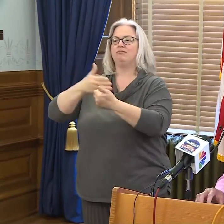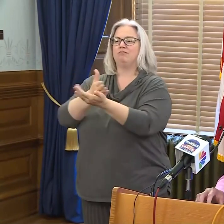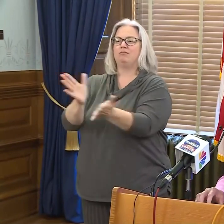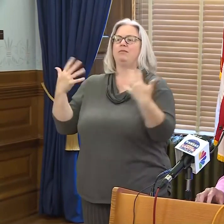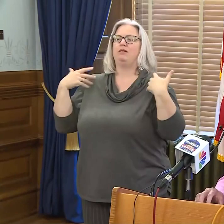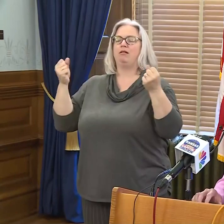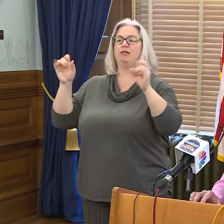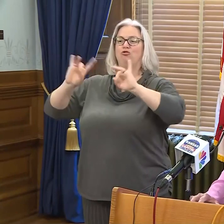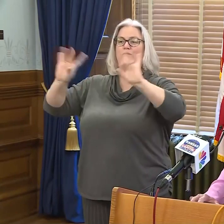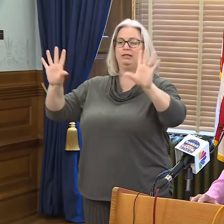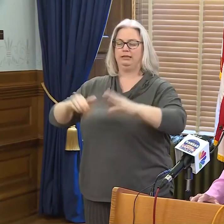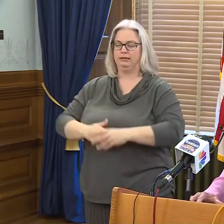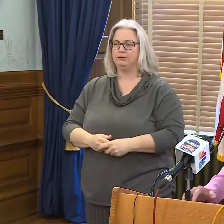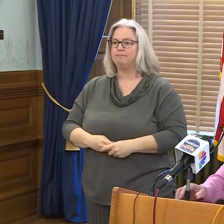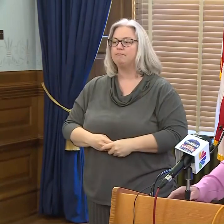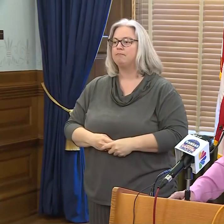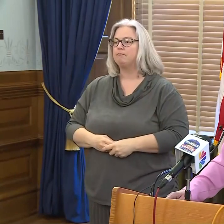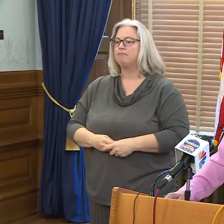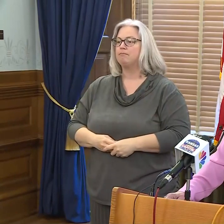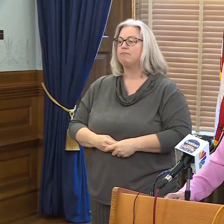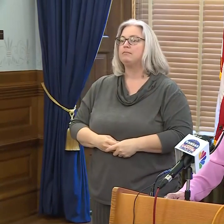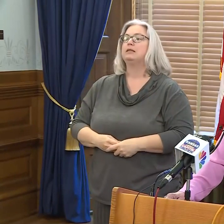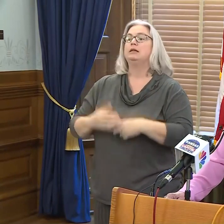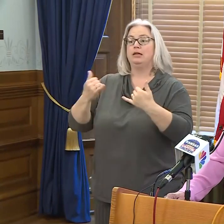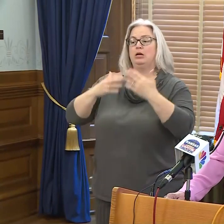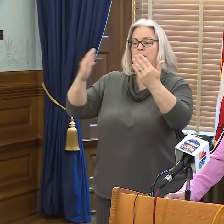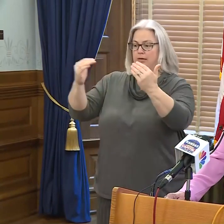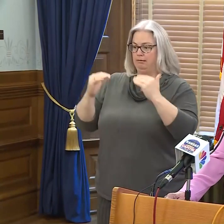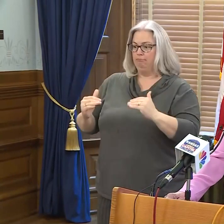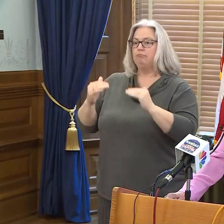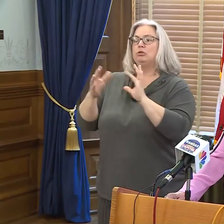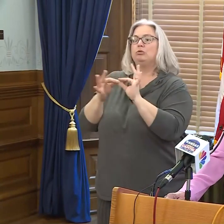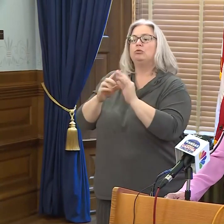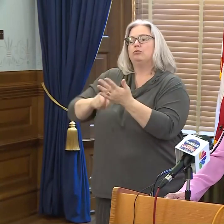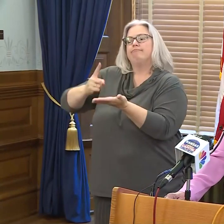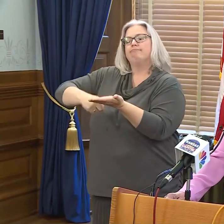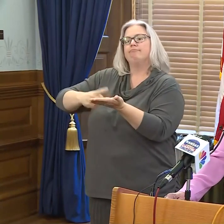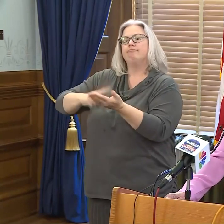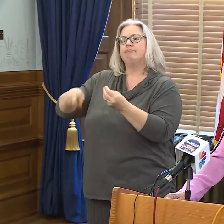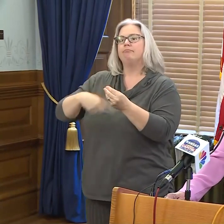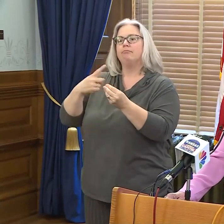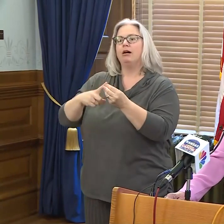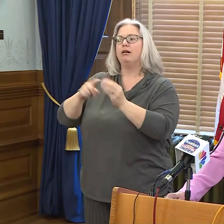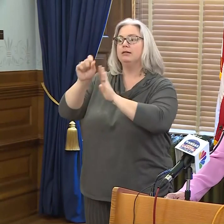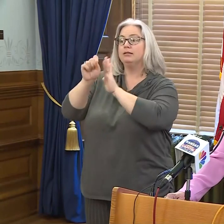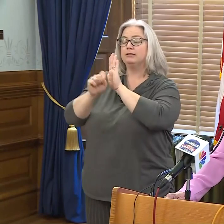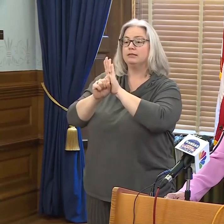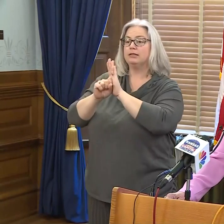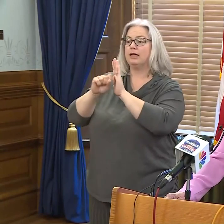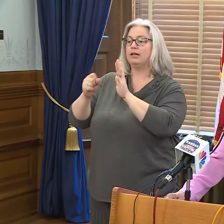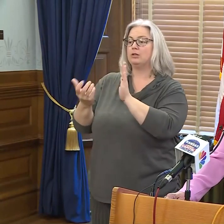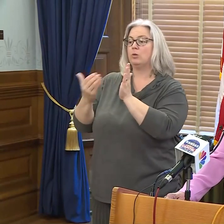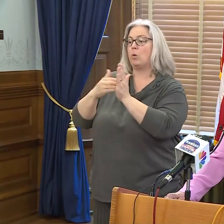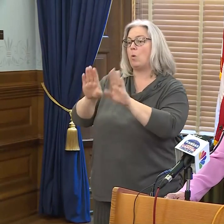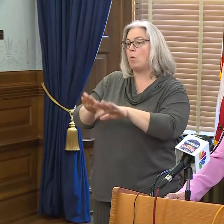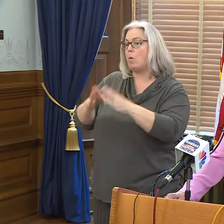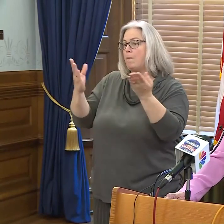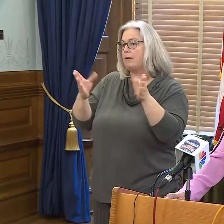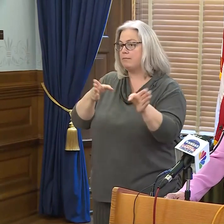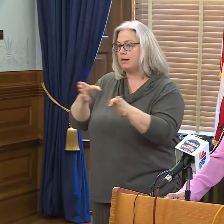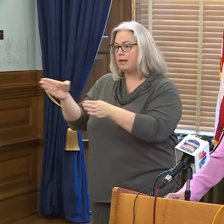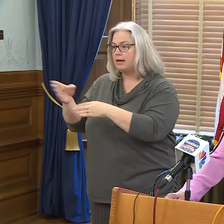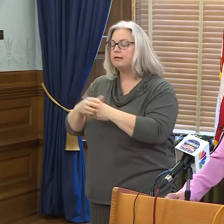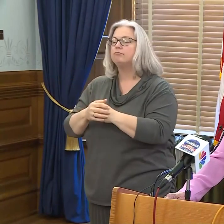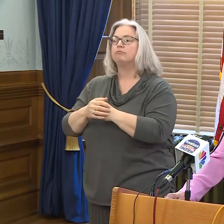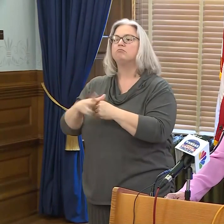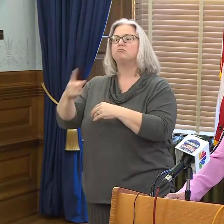crisis. And with that, let's move on to discussing the state's reopening plan.